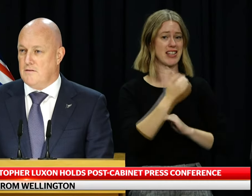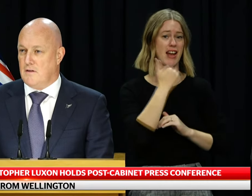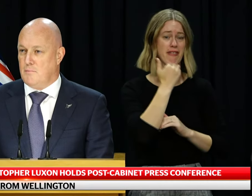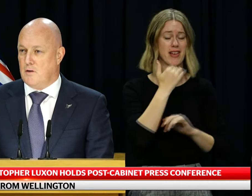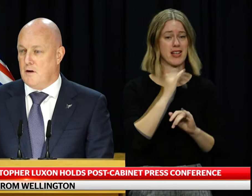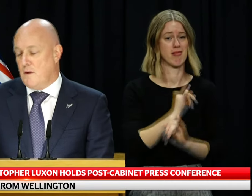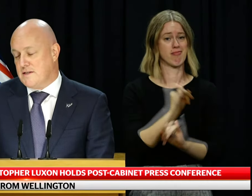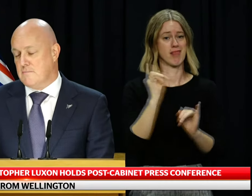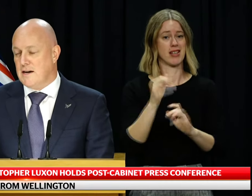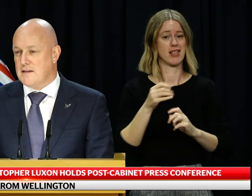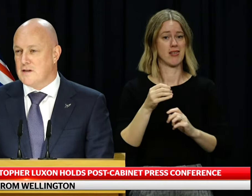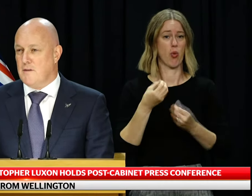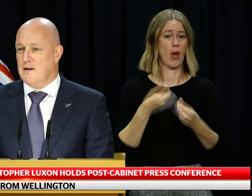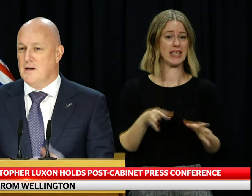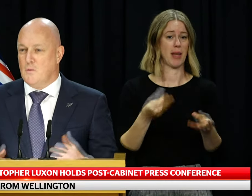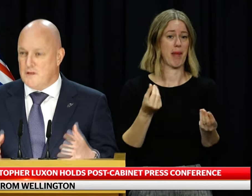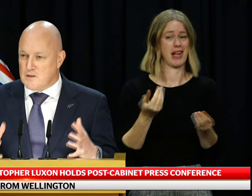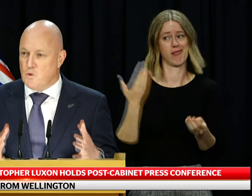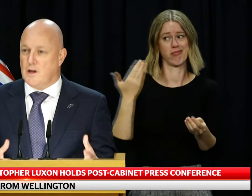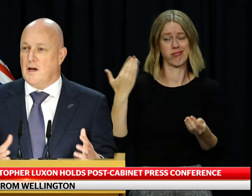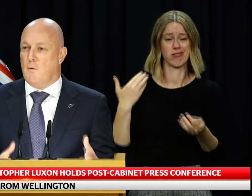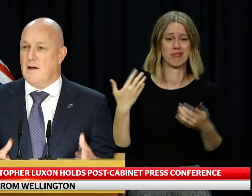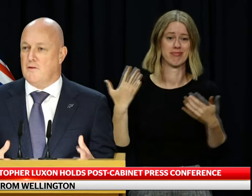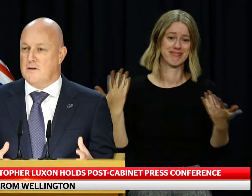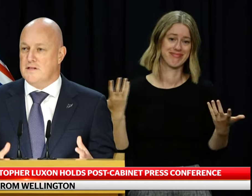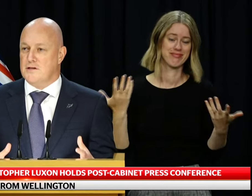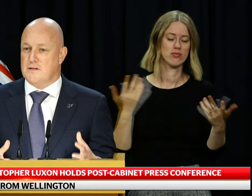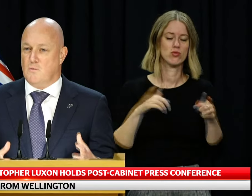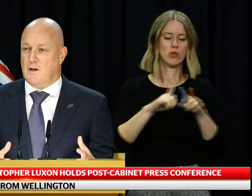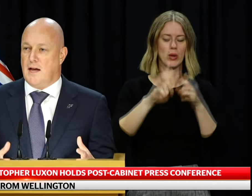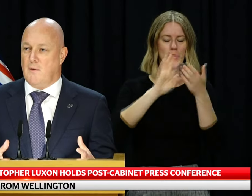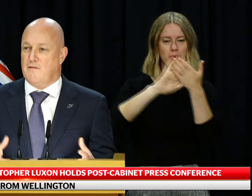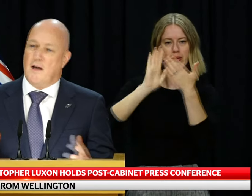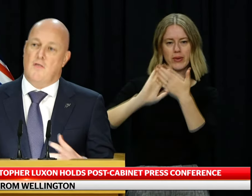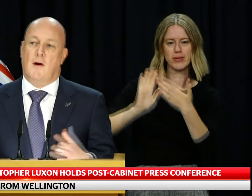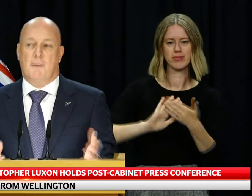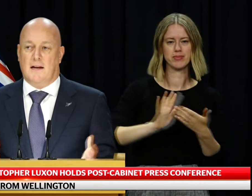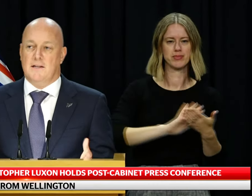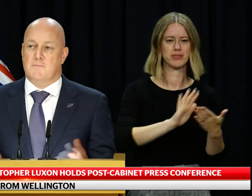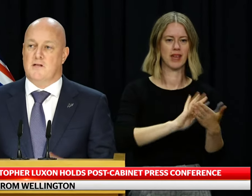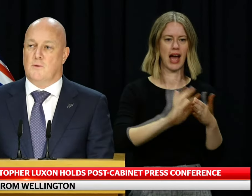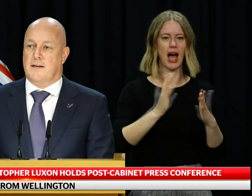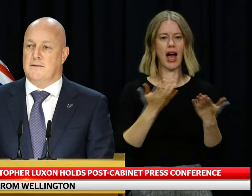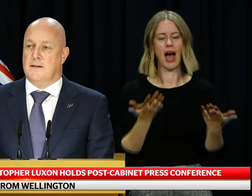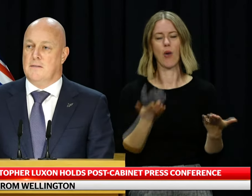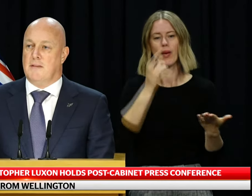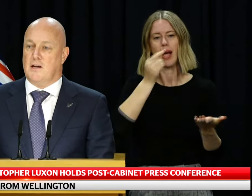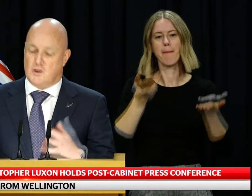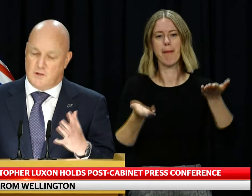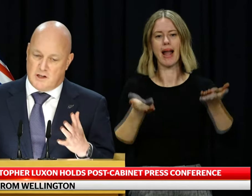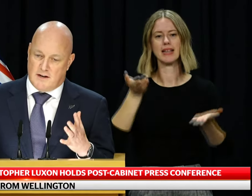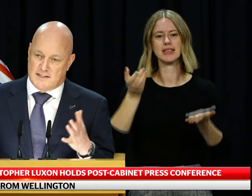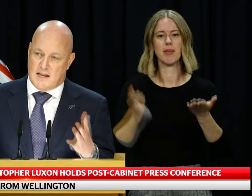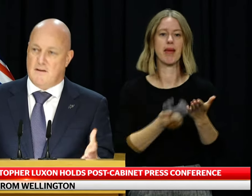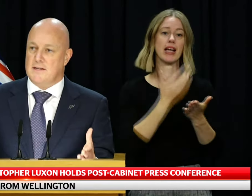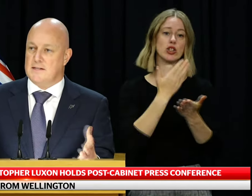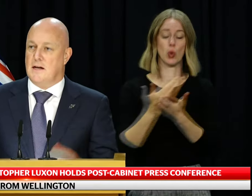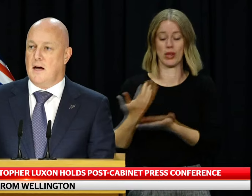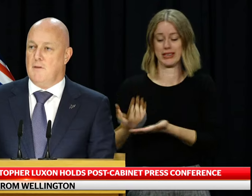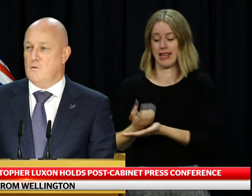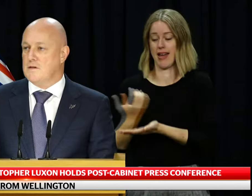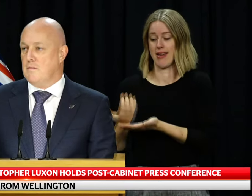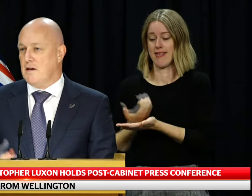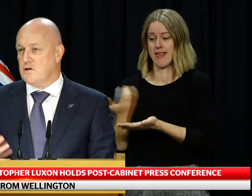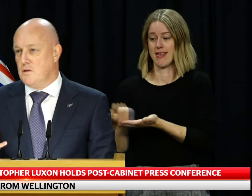delivery of wasted money. So, I mean, we're just working our way through those issues and working how we find the right balance between making sure we generate